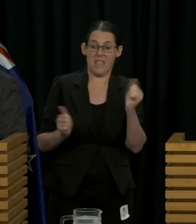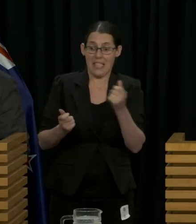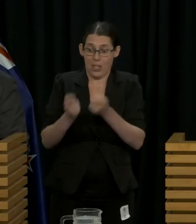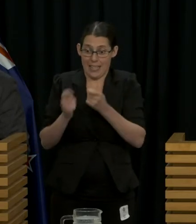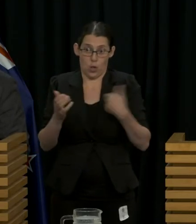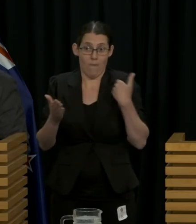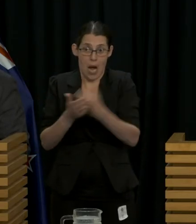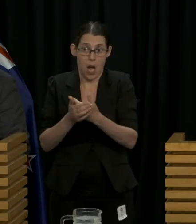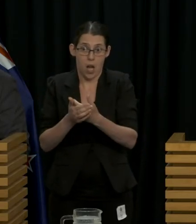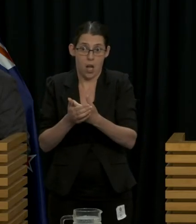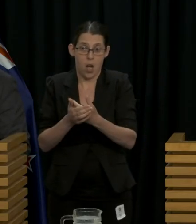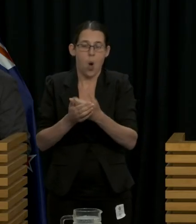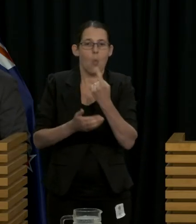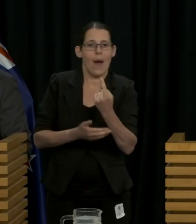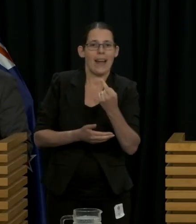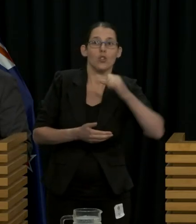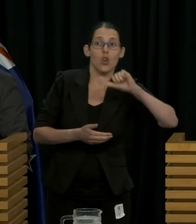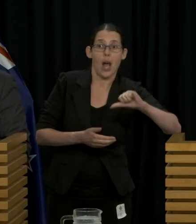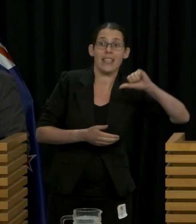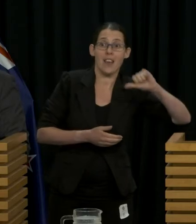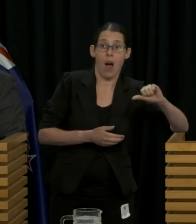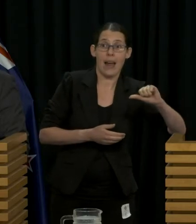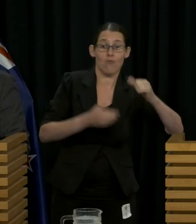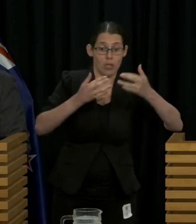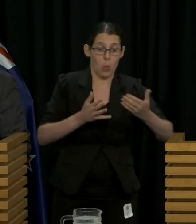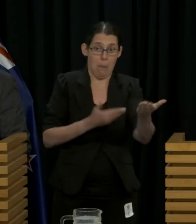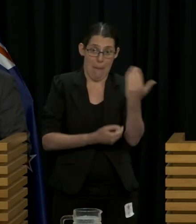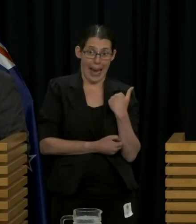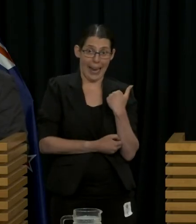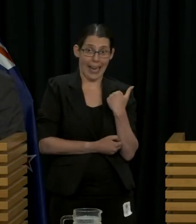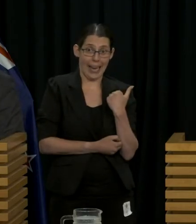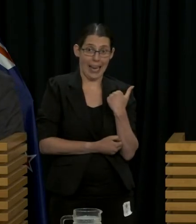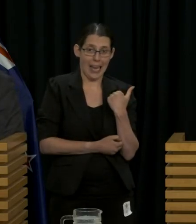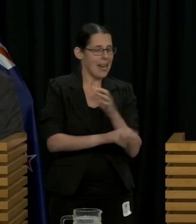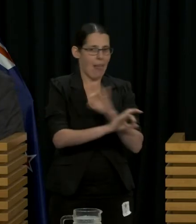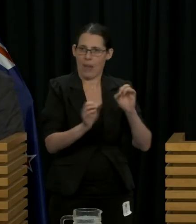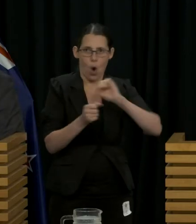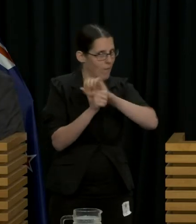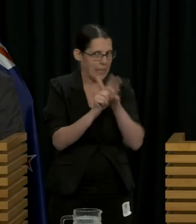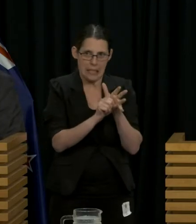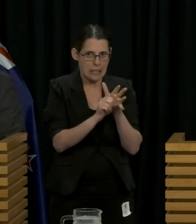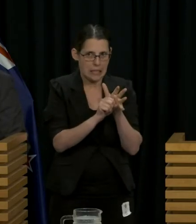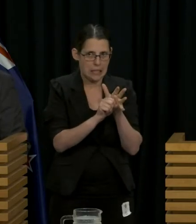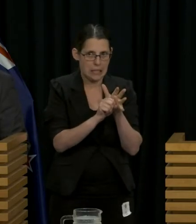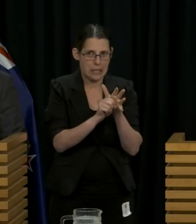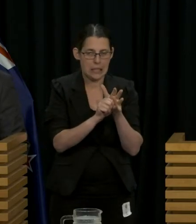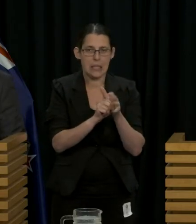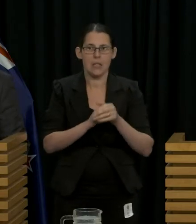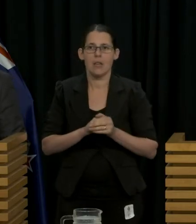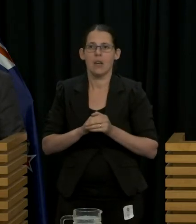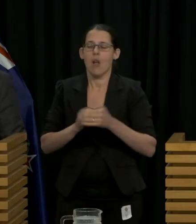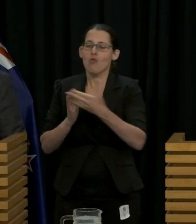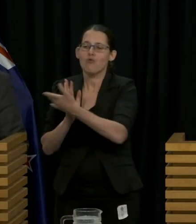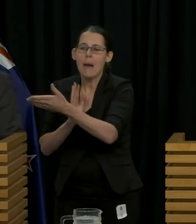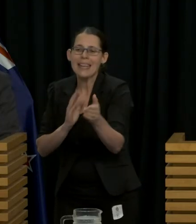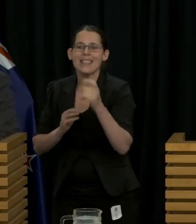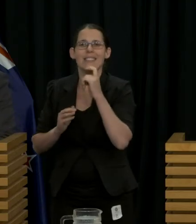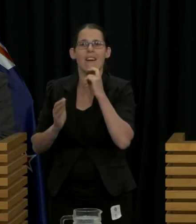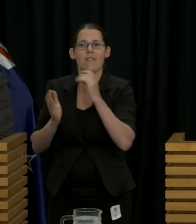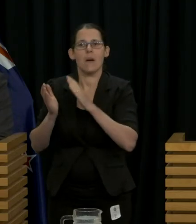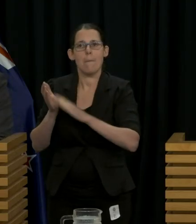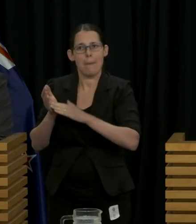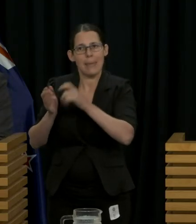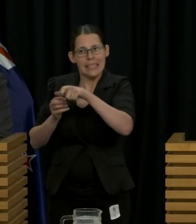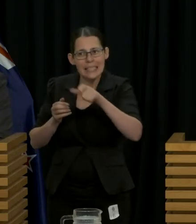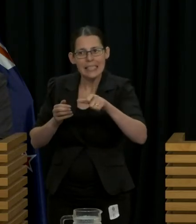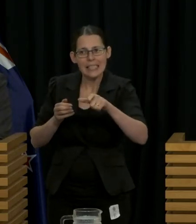199 of those are back. They were all negative. We're awaiting 2 test results, and the remaining staff members are being followed